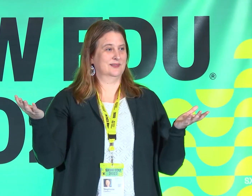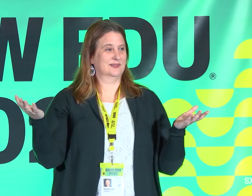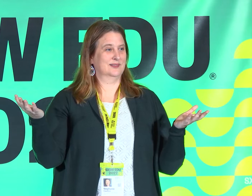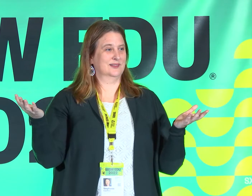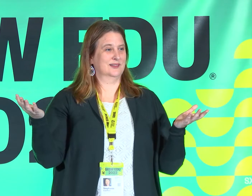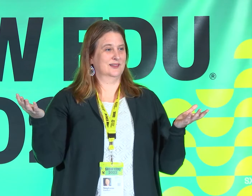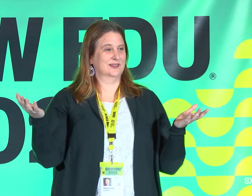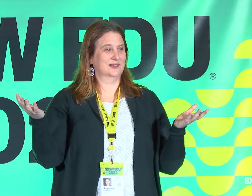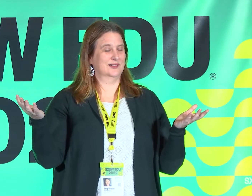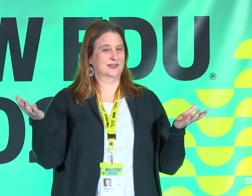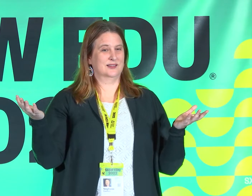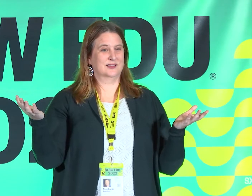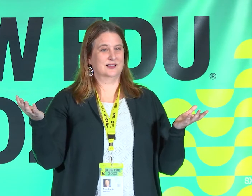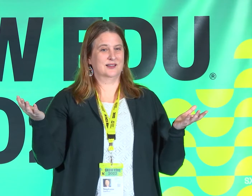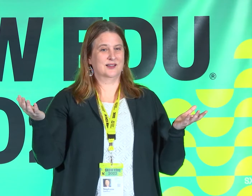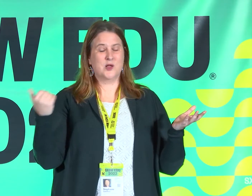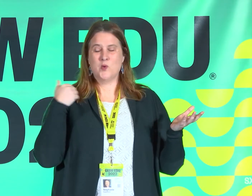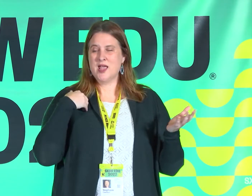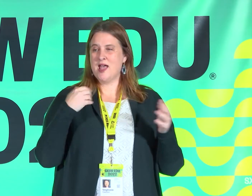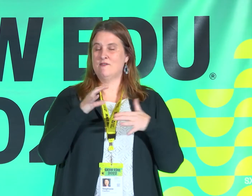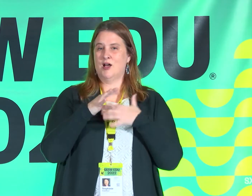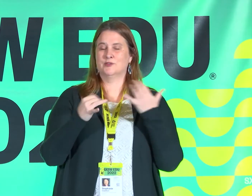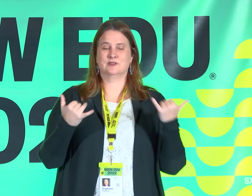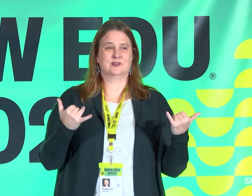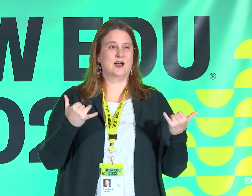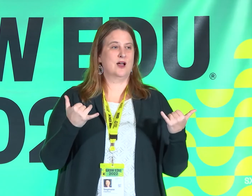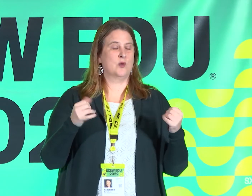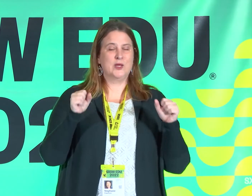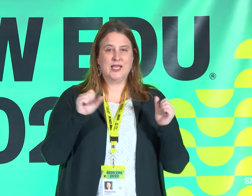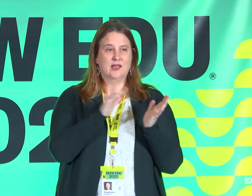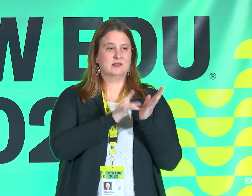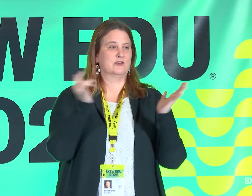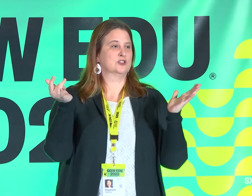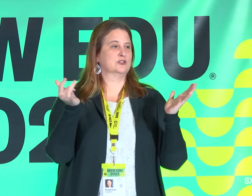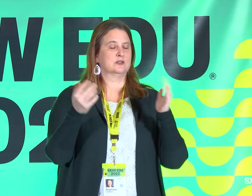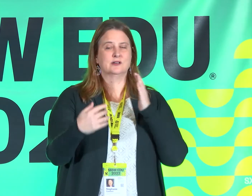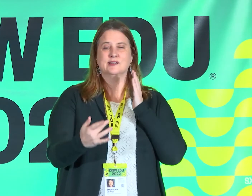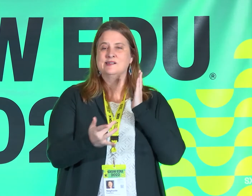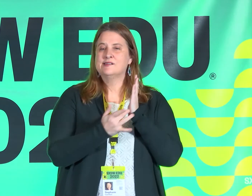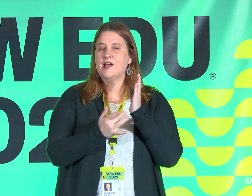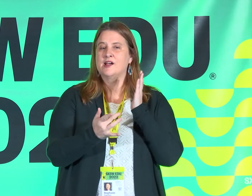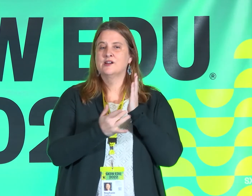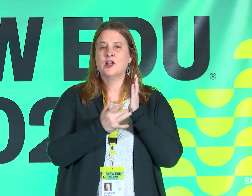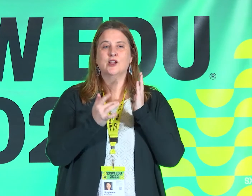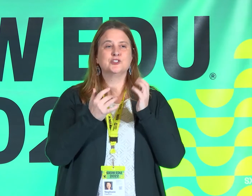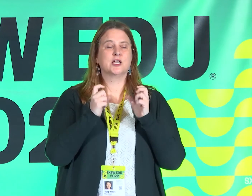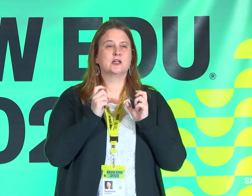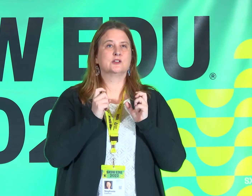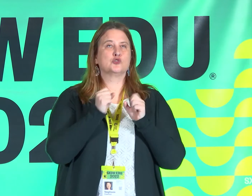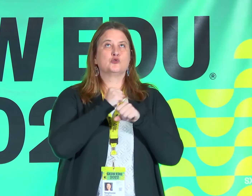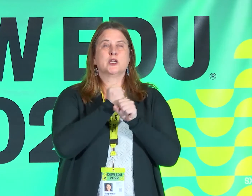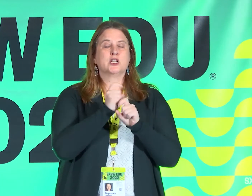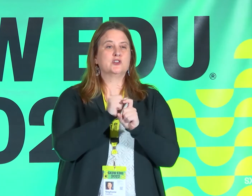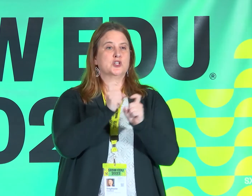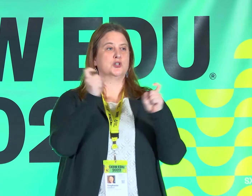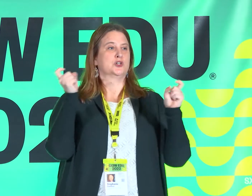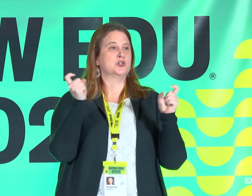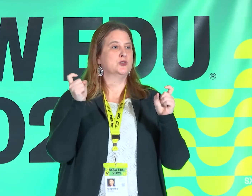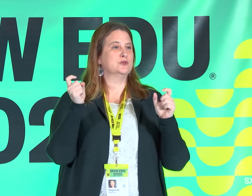quotes because these disabilities are new and they've cropped up during COVID. And what's great is we can leverage technology. We have options. This